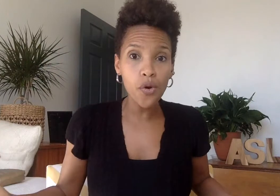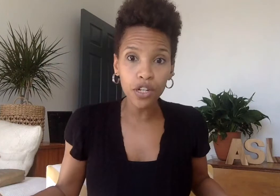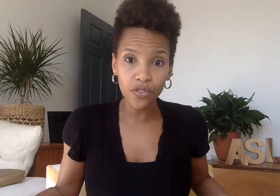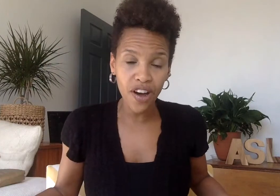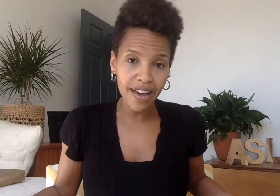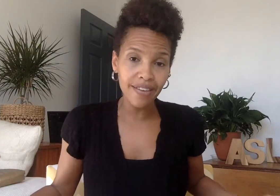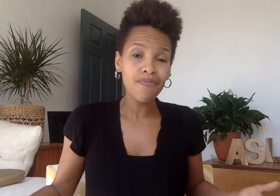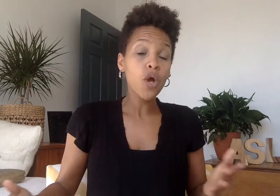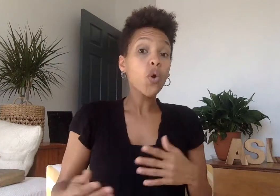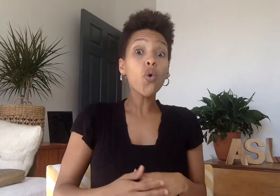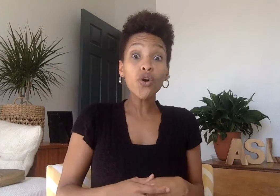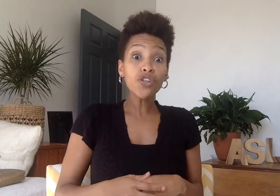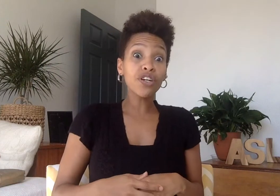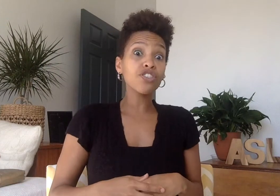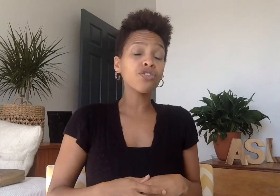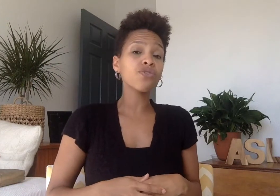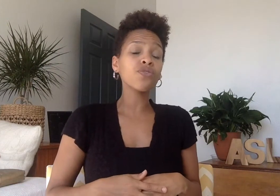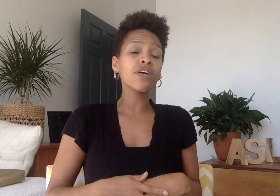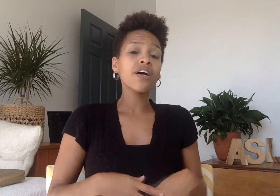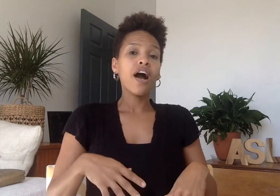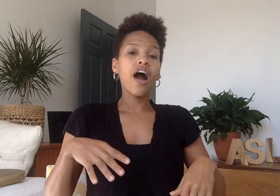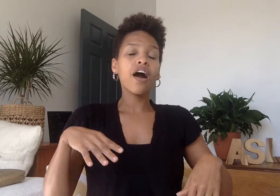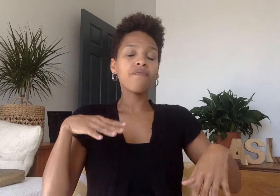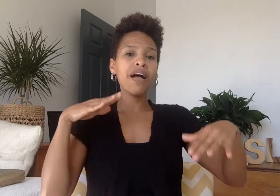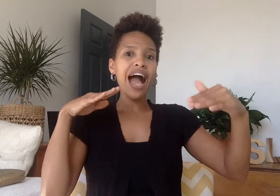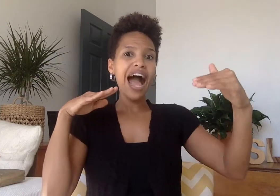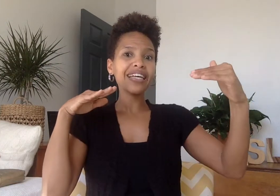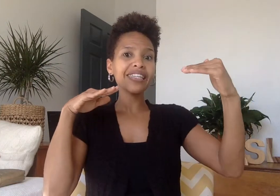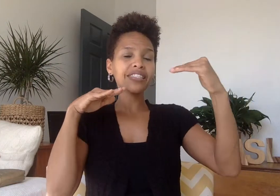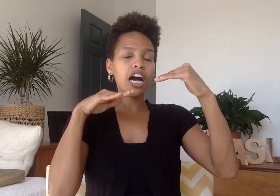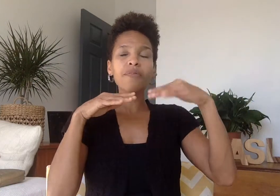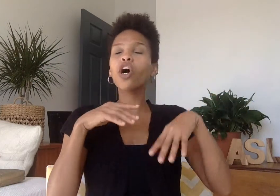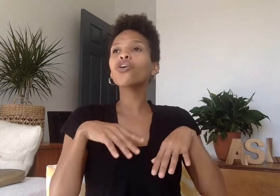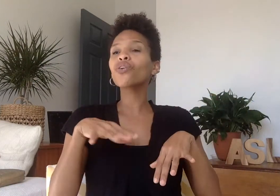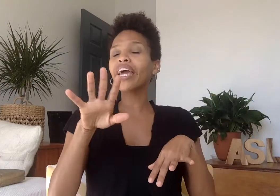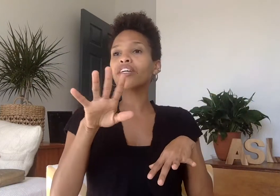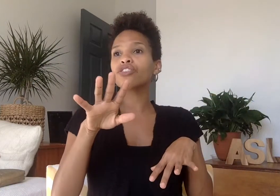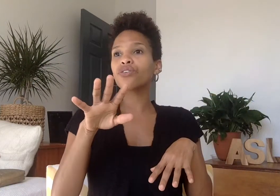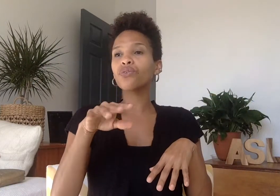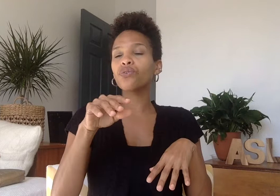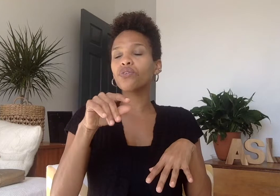works fine. Or you could do as he's coming. Oh, you can't do.